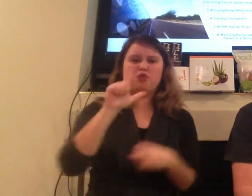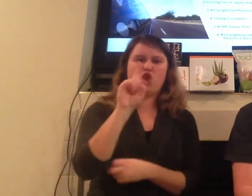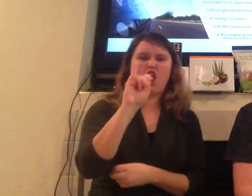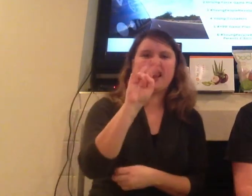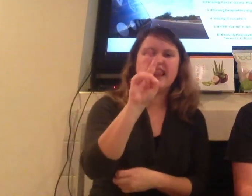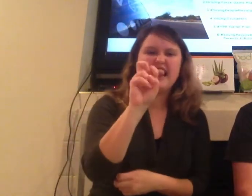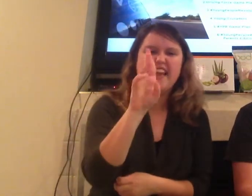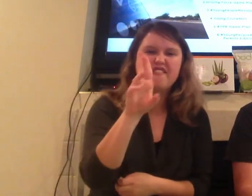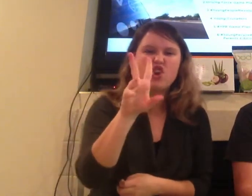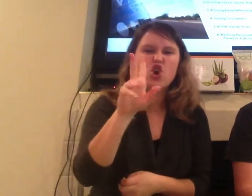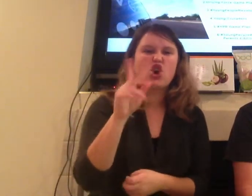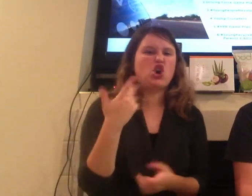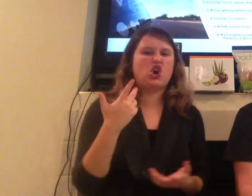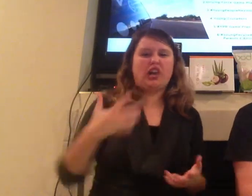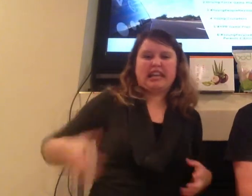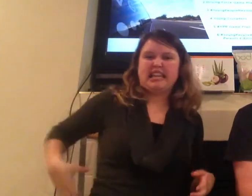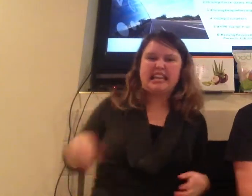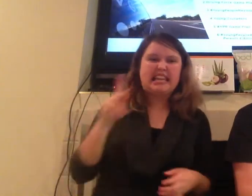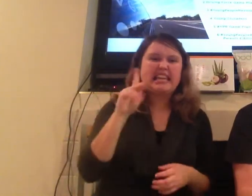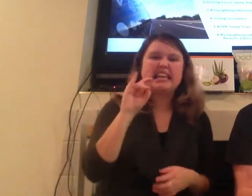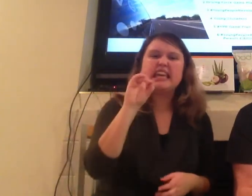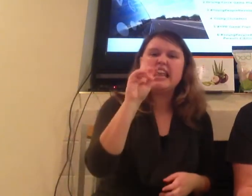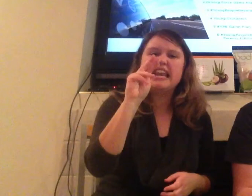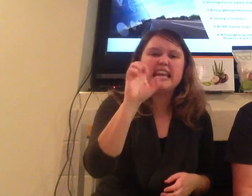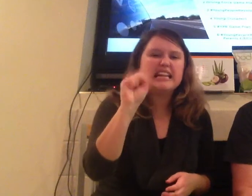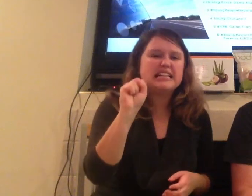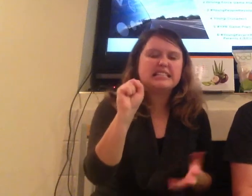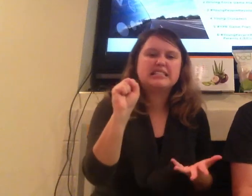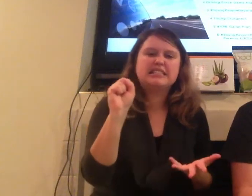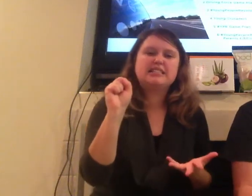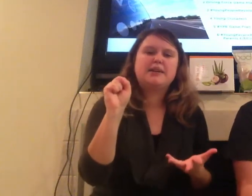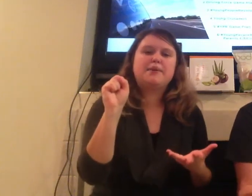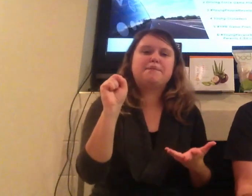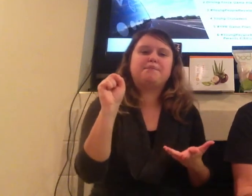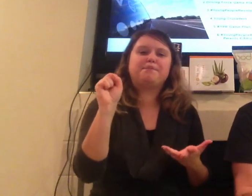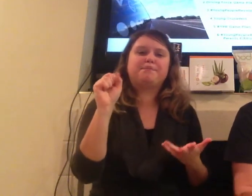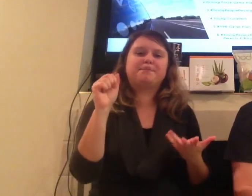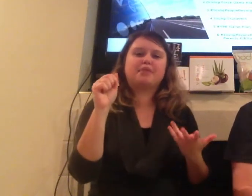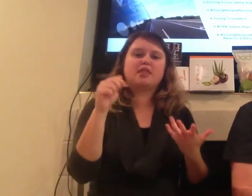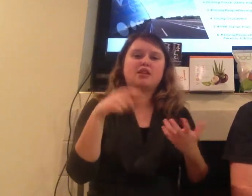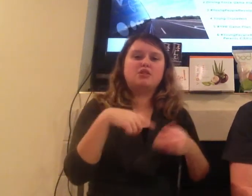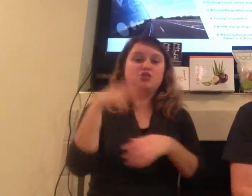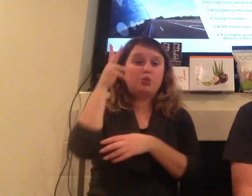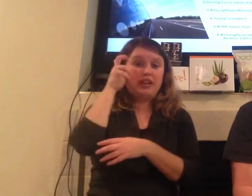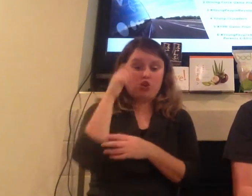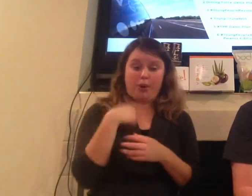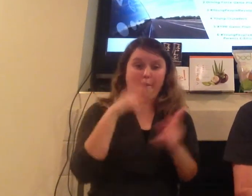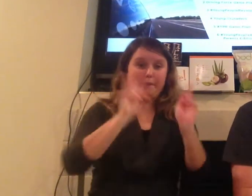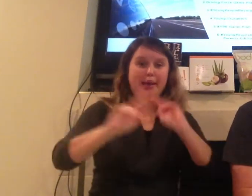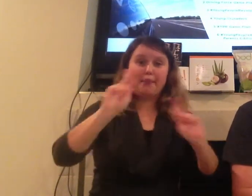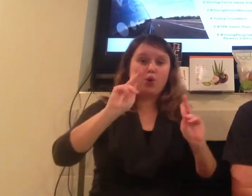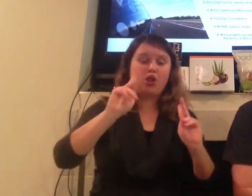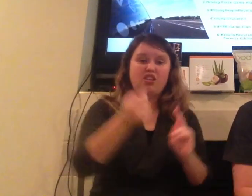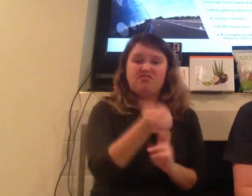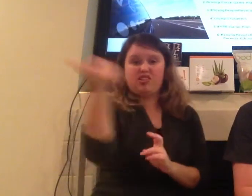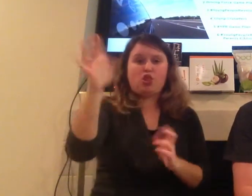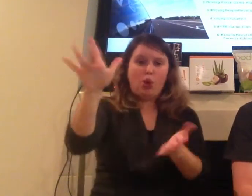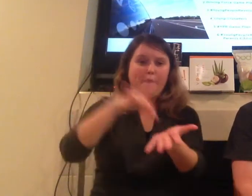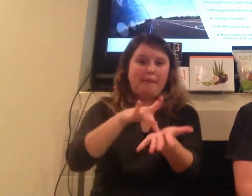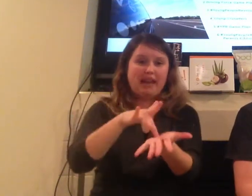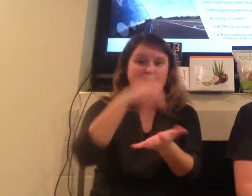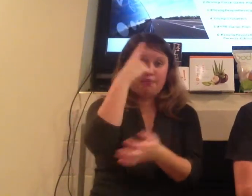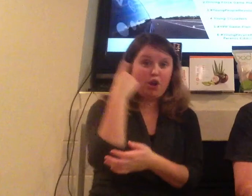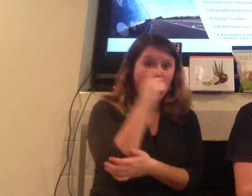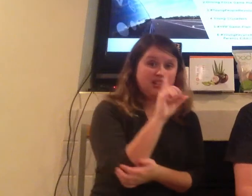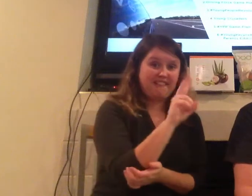kidneys and other major organs. So to hear somebody naturally come off their medicines, guys, that gets really, really